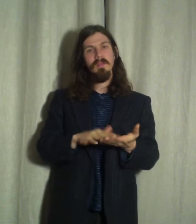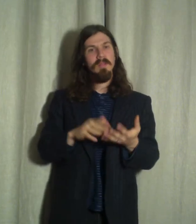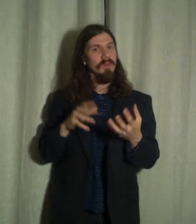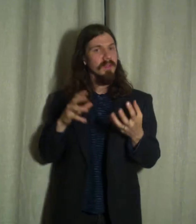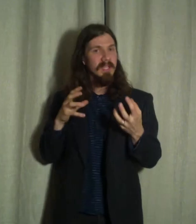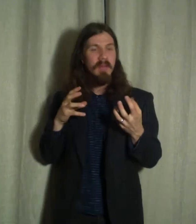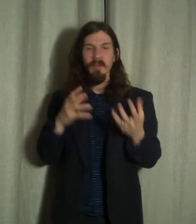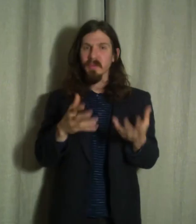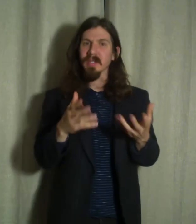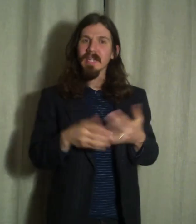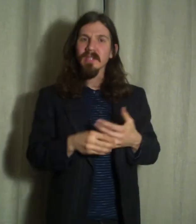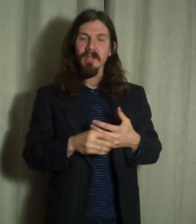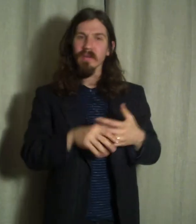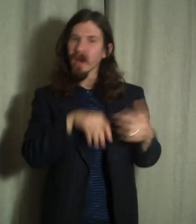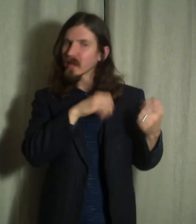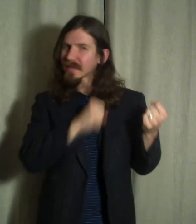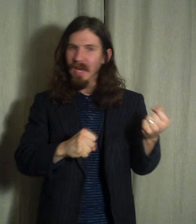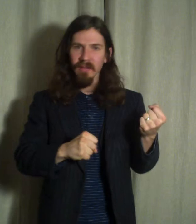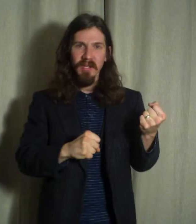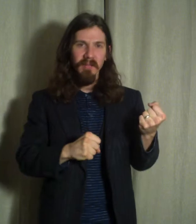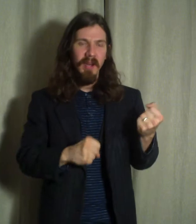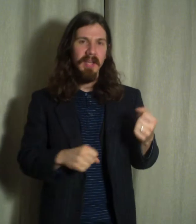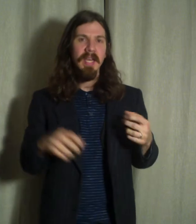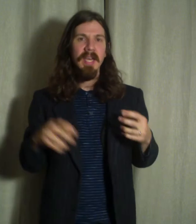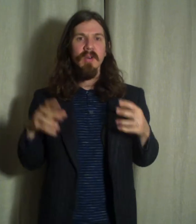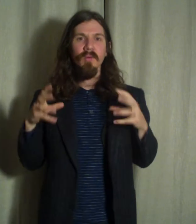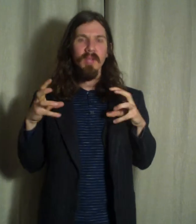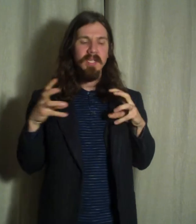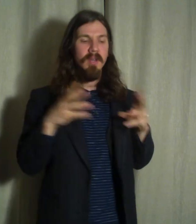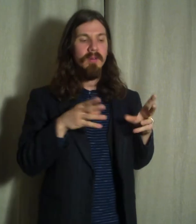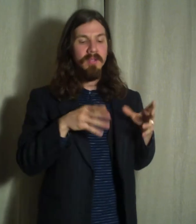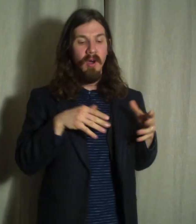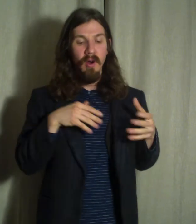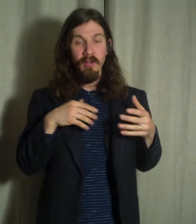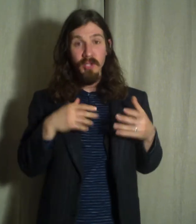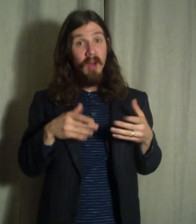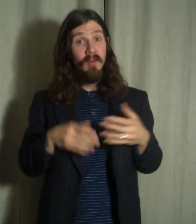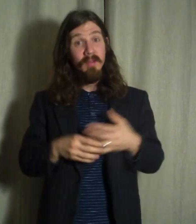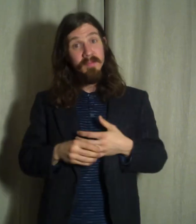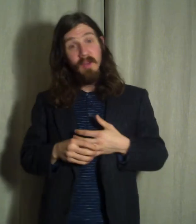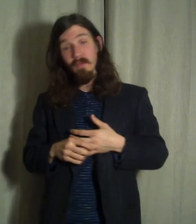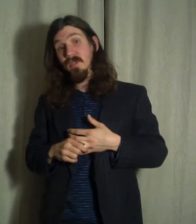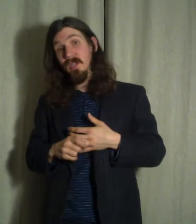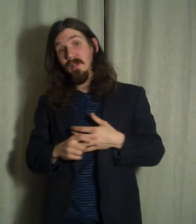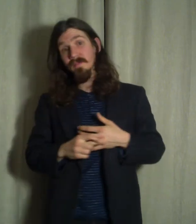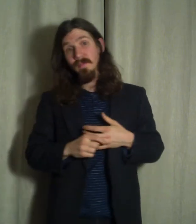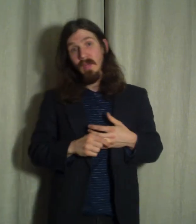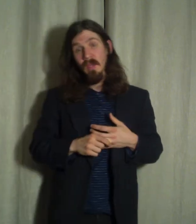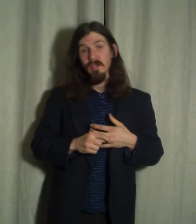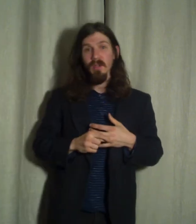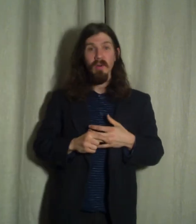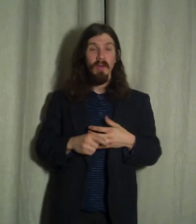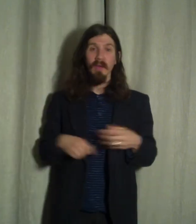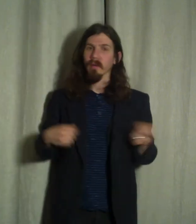what the timbre is built into, a violin sounds like a violin, really denotes our genre of music. So we have an